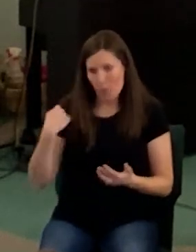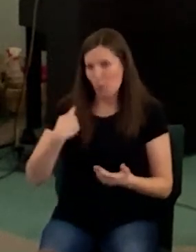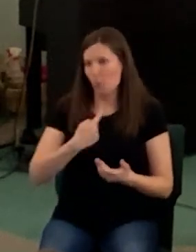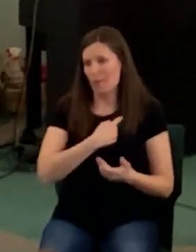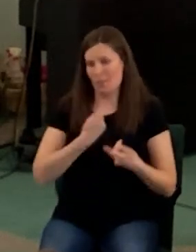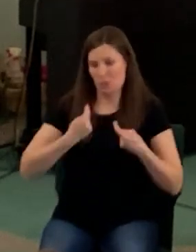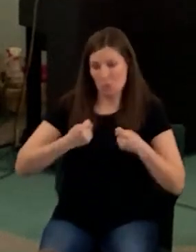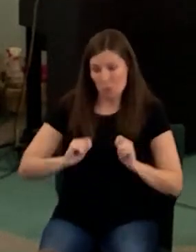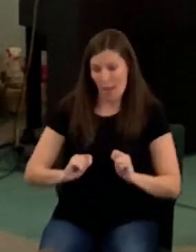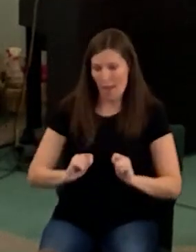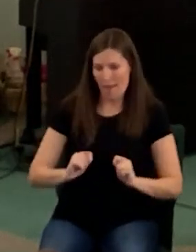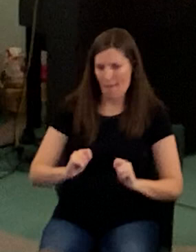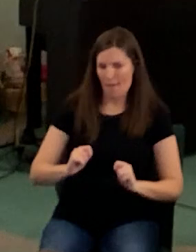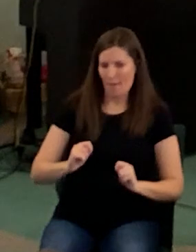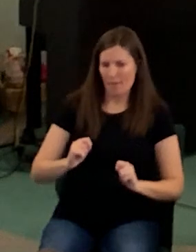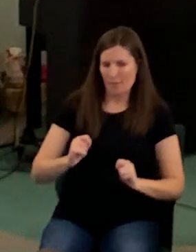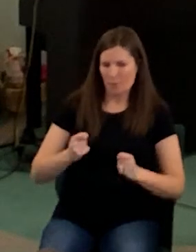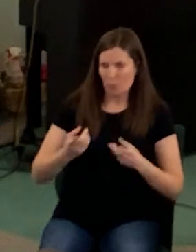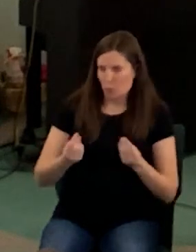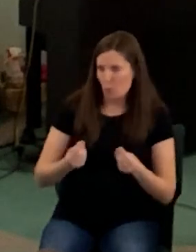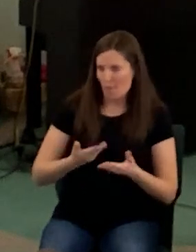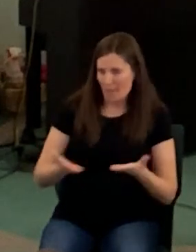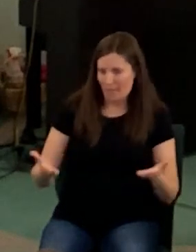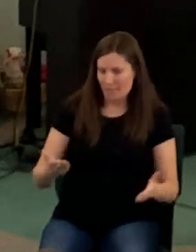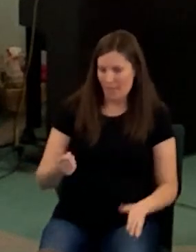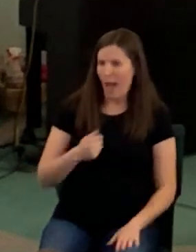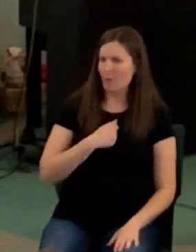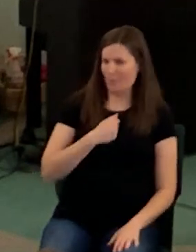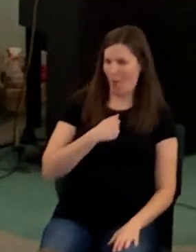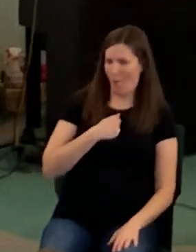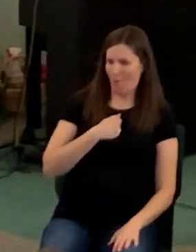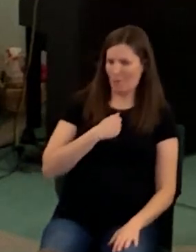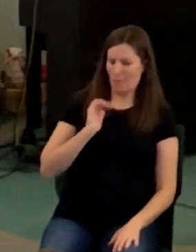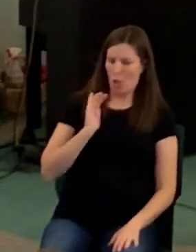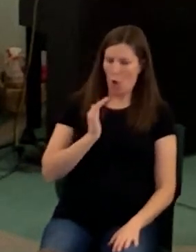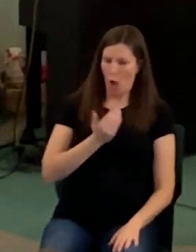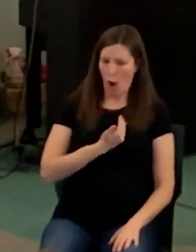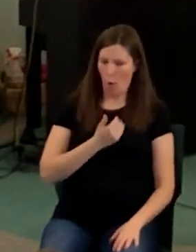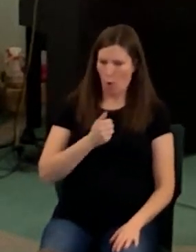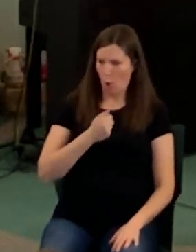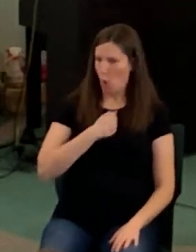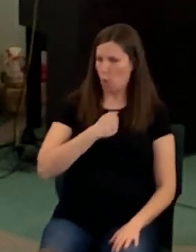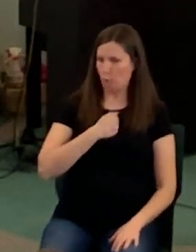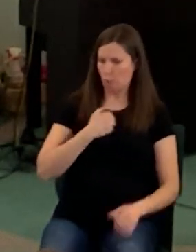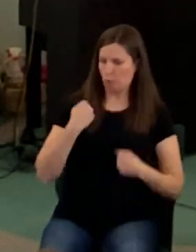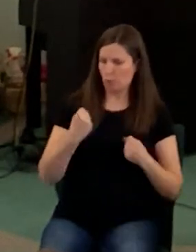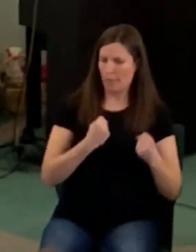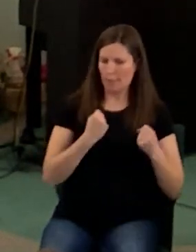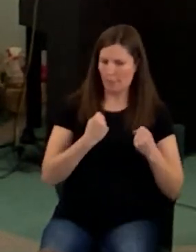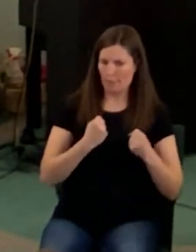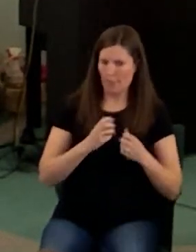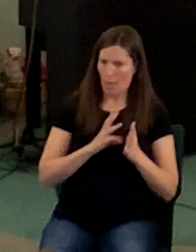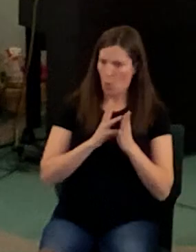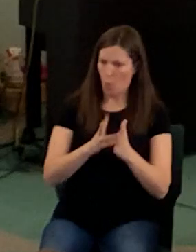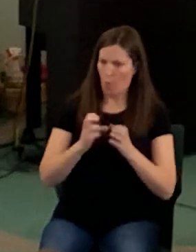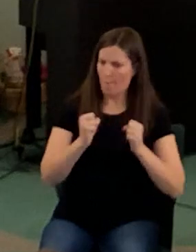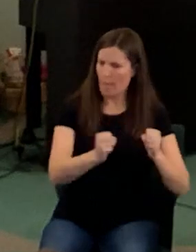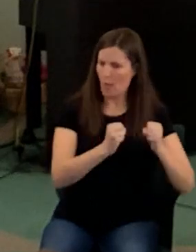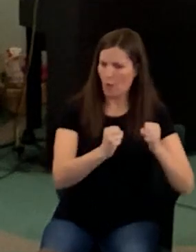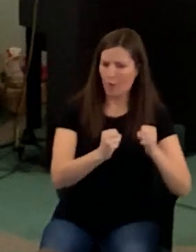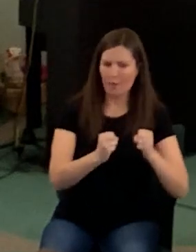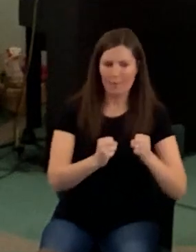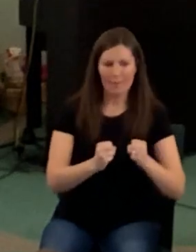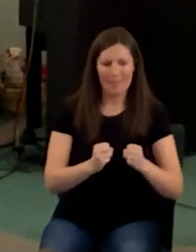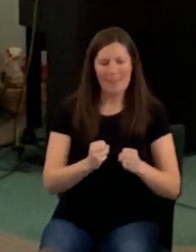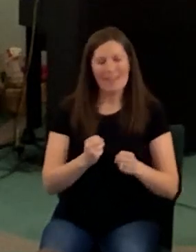things on our own strength. We try things under our own willpower, even though we realize we